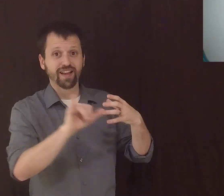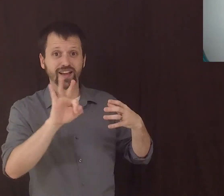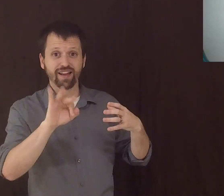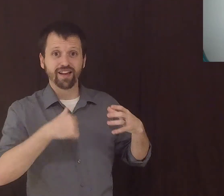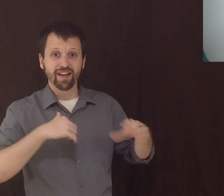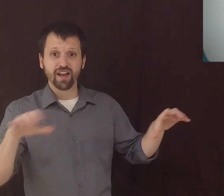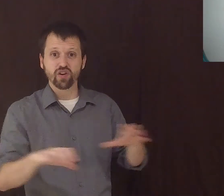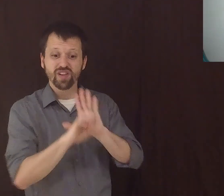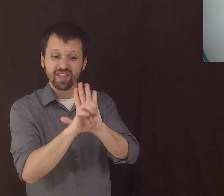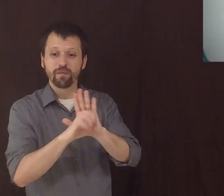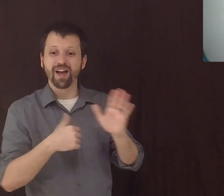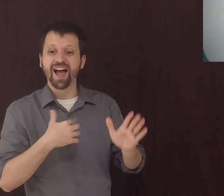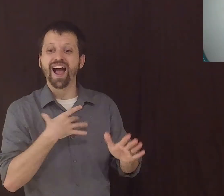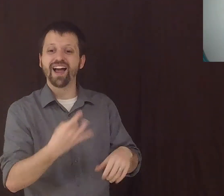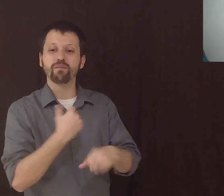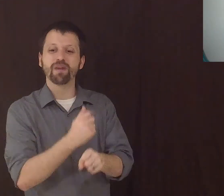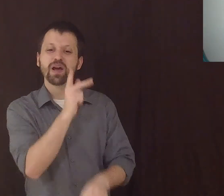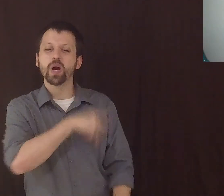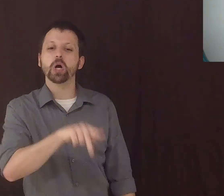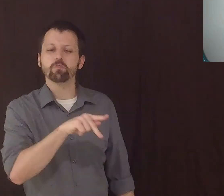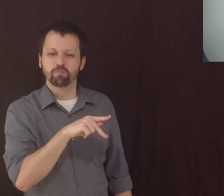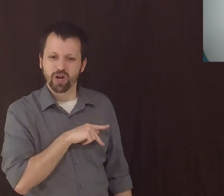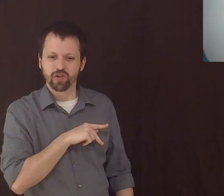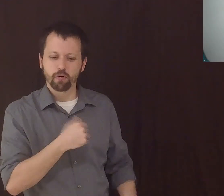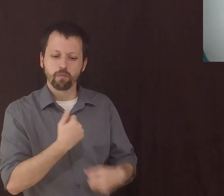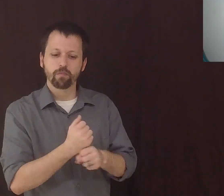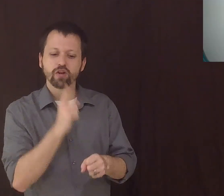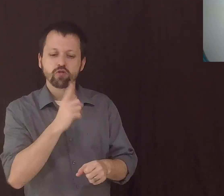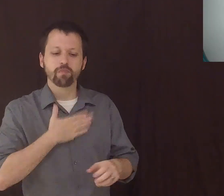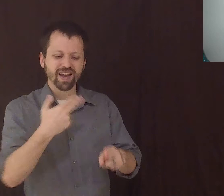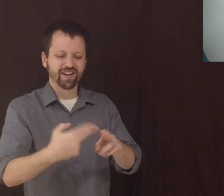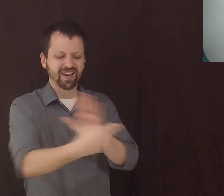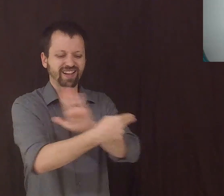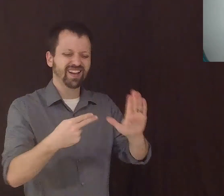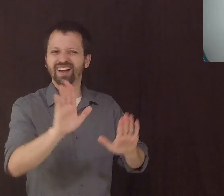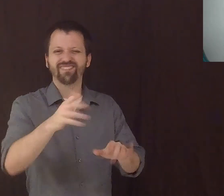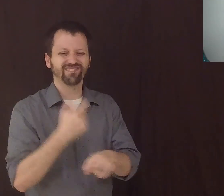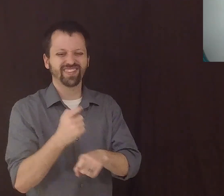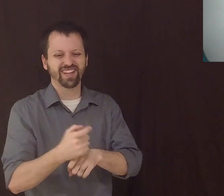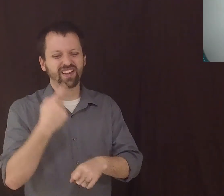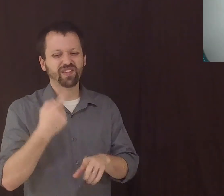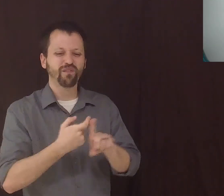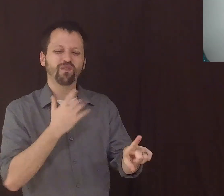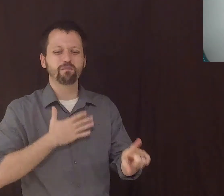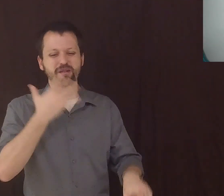like to personalize it and make sure my name is on the illustration. Just kidding. These are some balloons that were given to me for my birthday. And so,